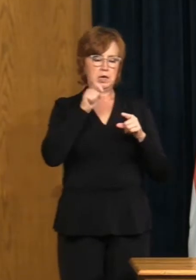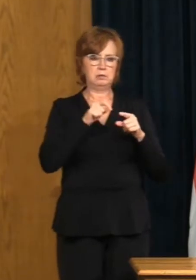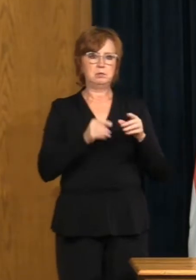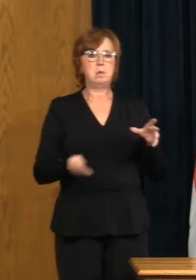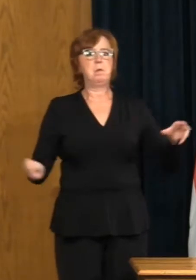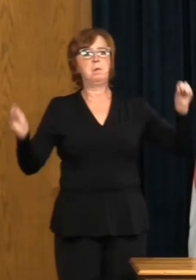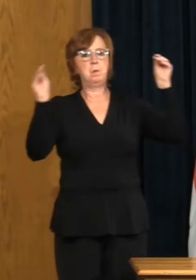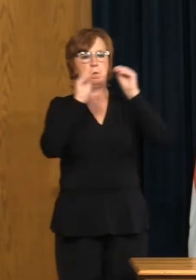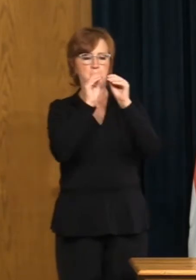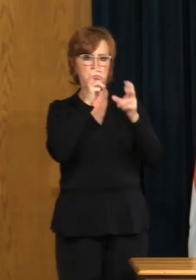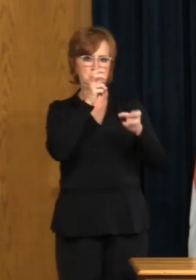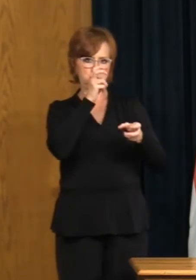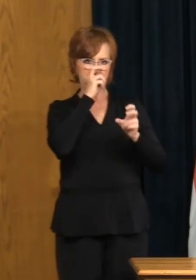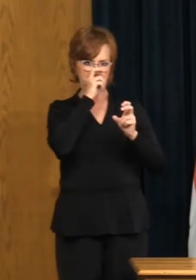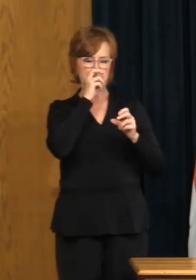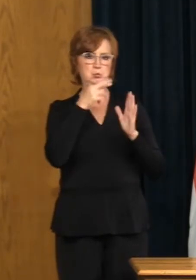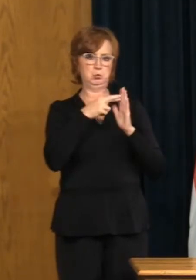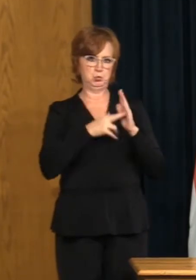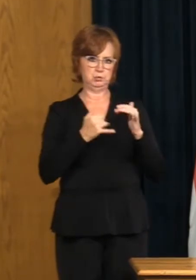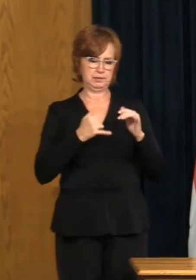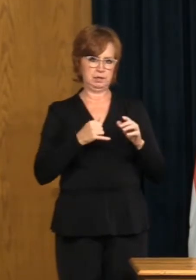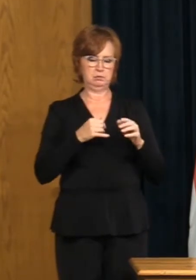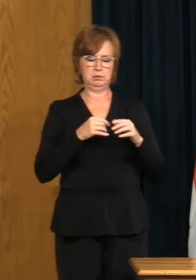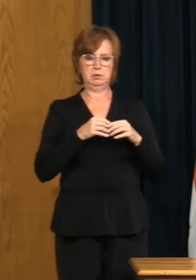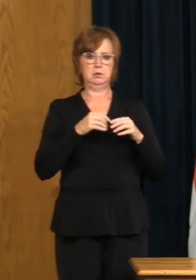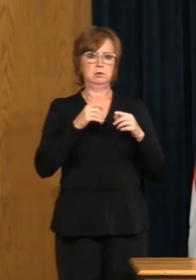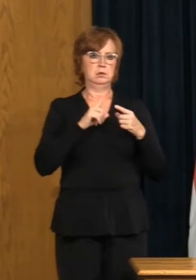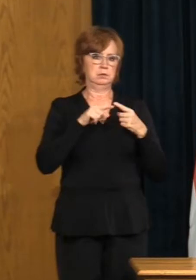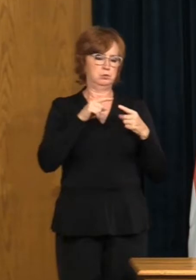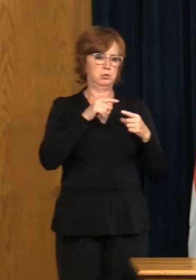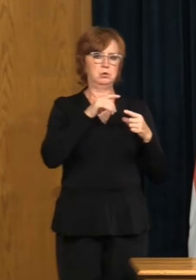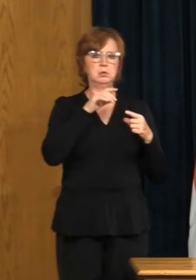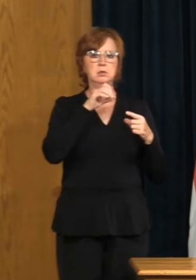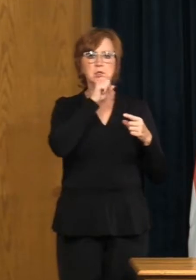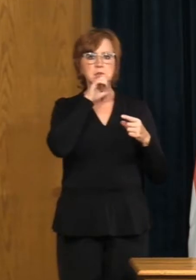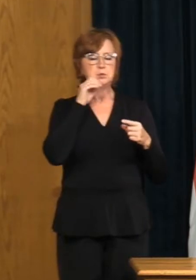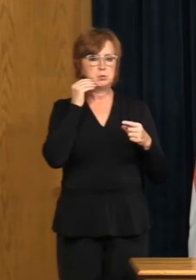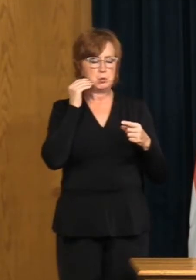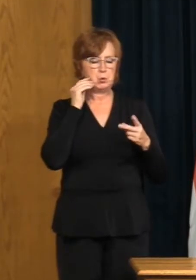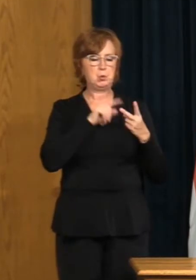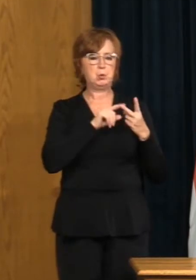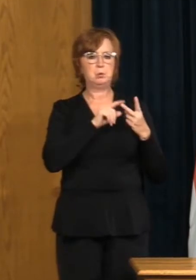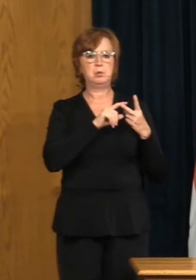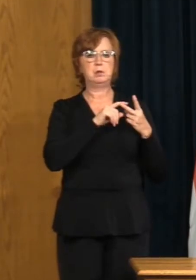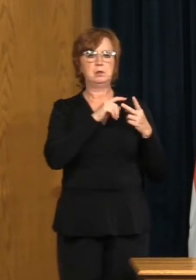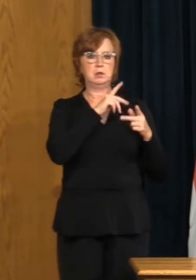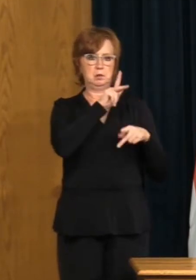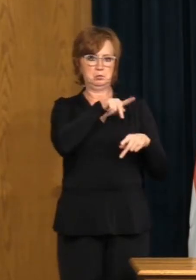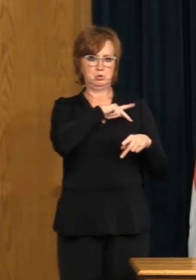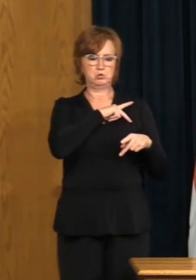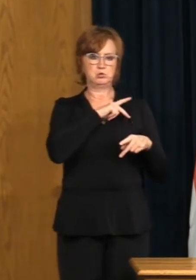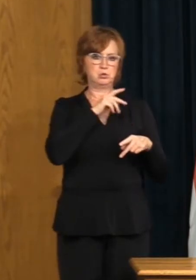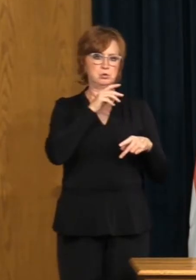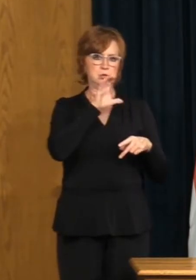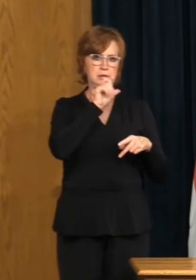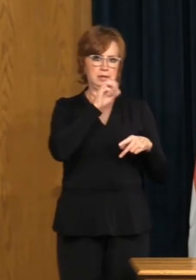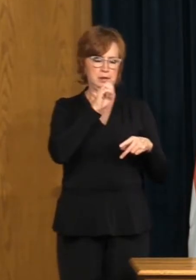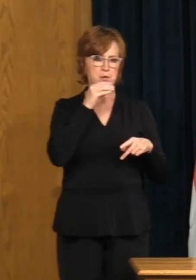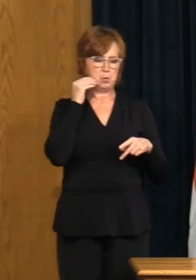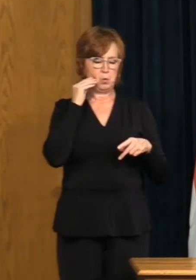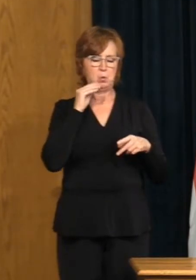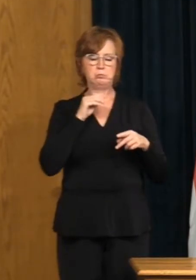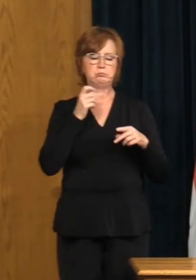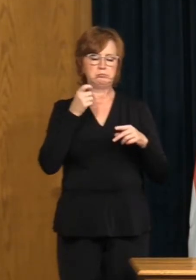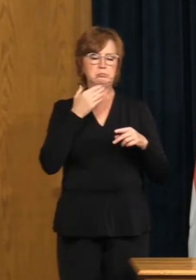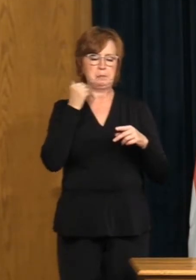homes. I think the SHA has set up excellent protocols where staff are cohorted, there's appropriate use of